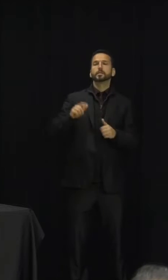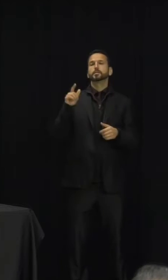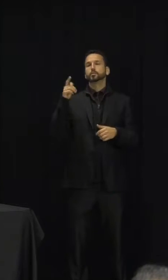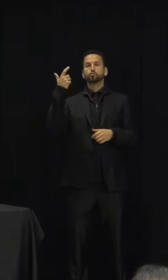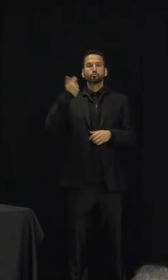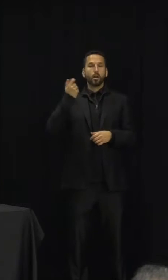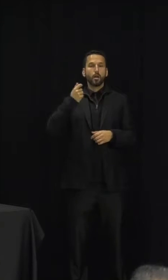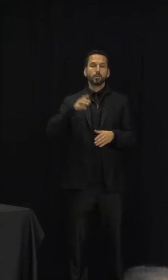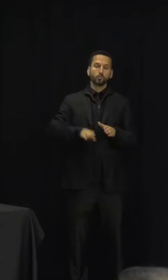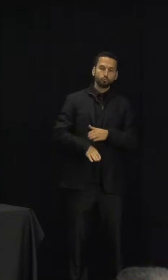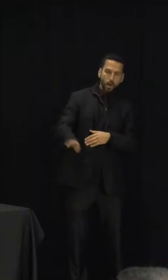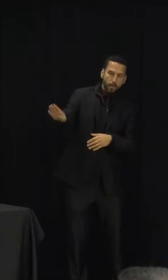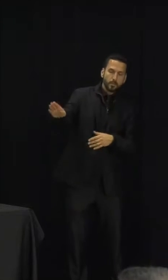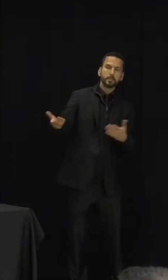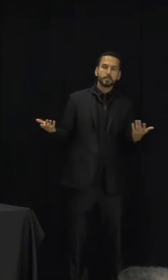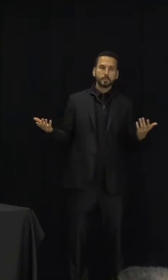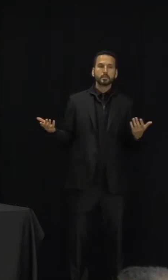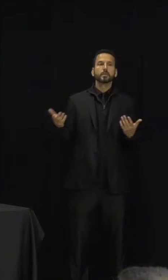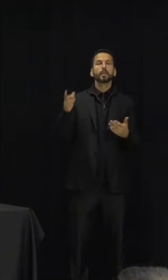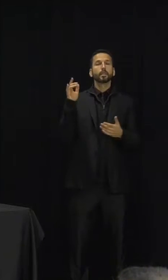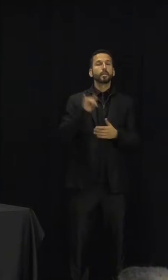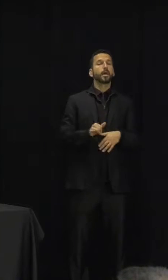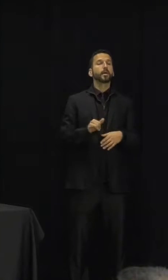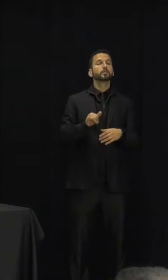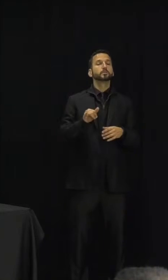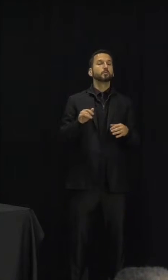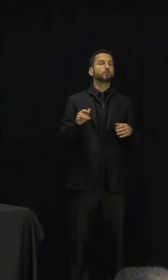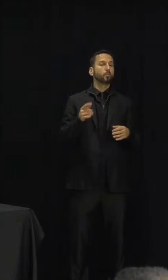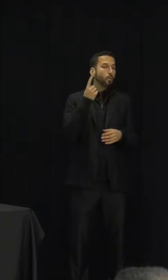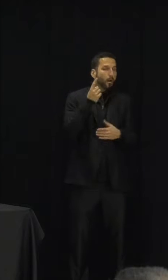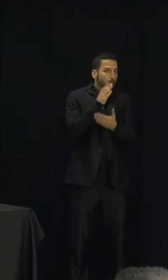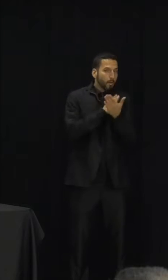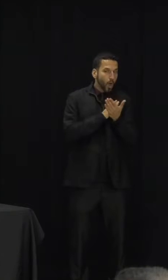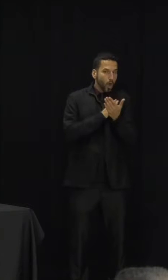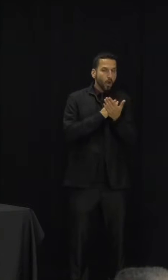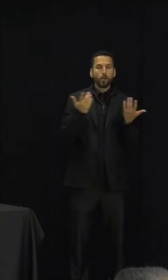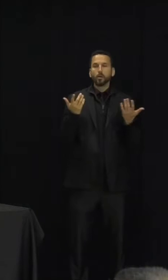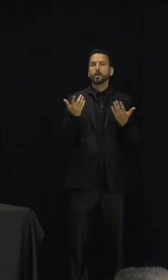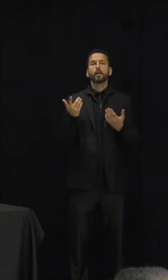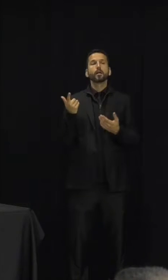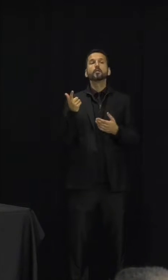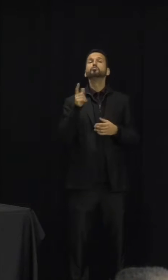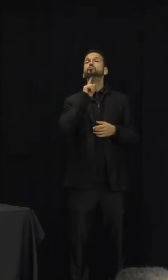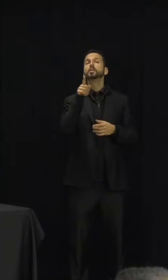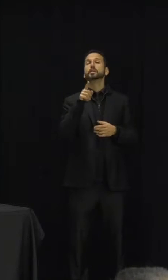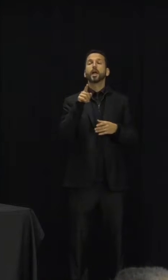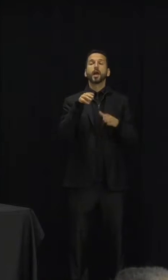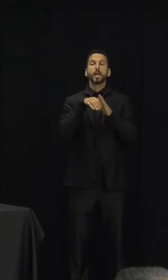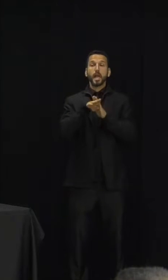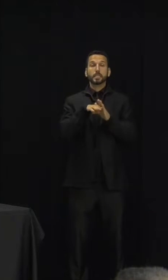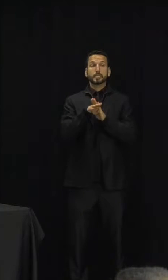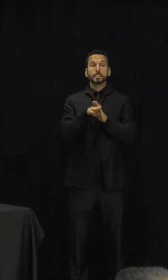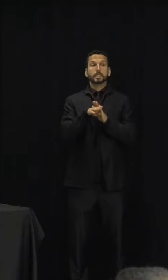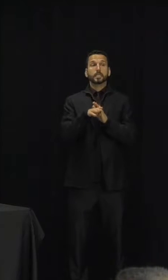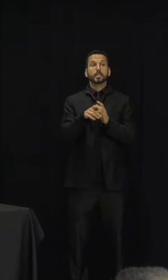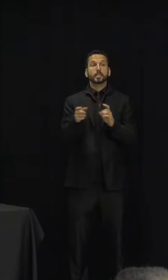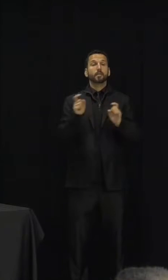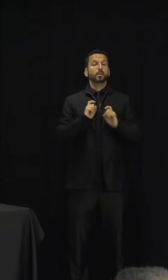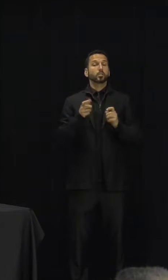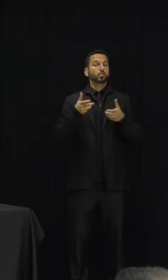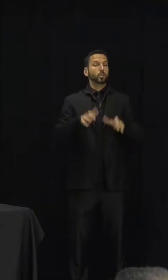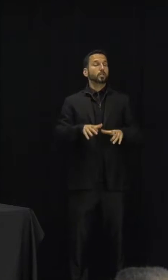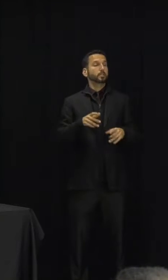who are assessing the situation to engage with people with expertise in this arena, and then